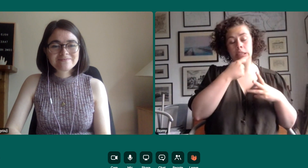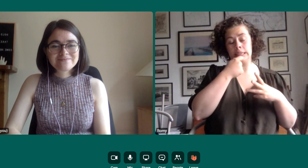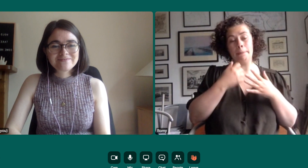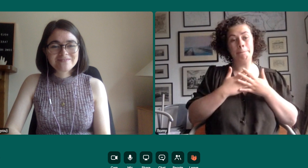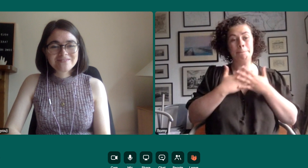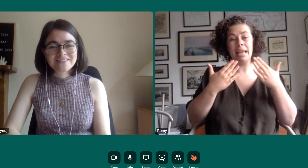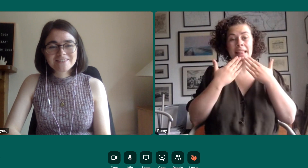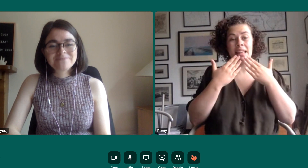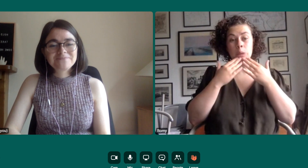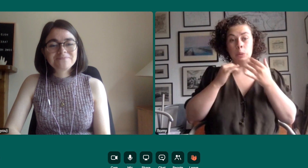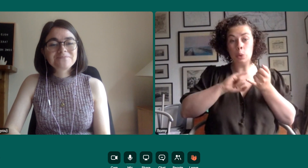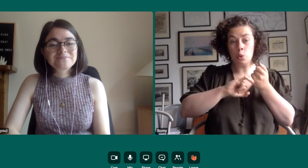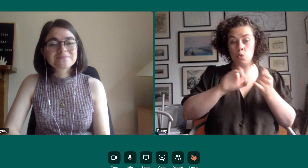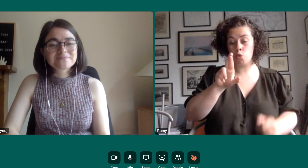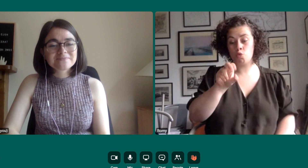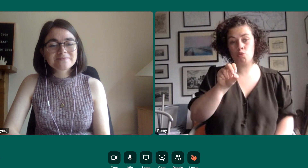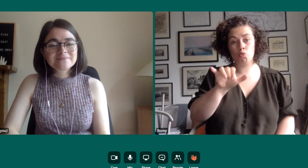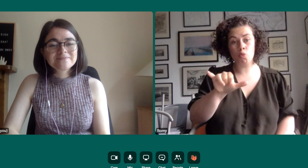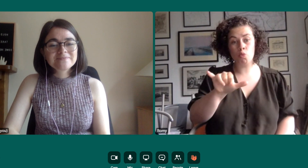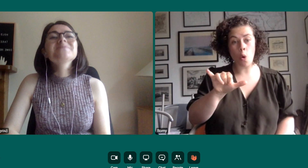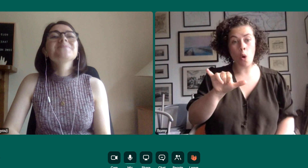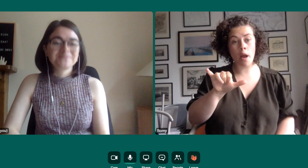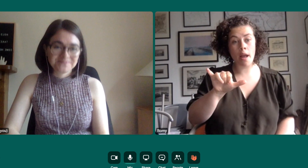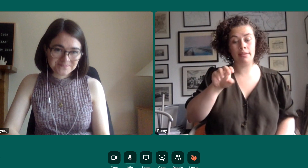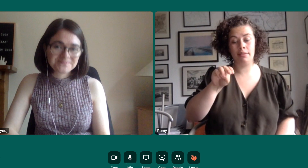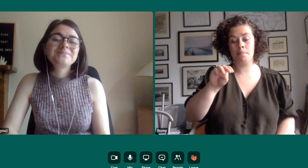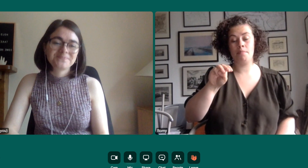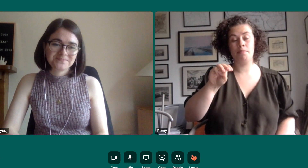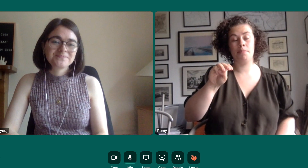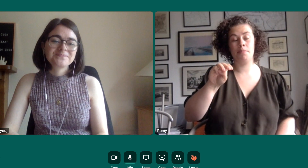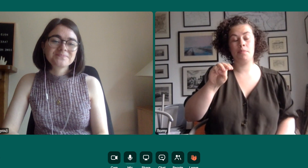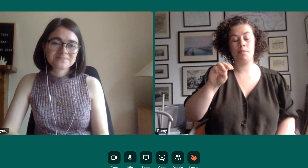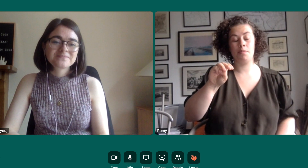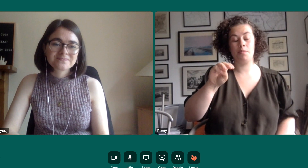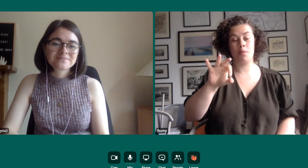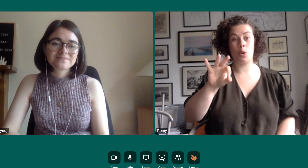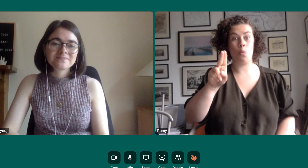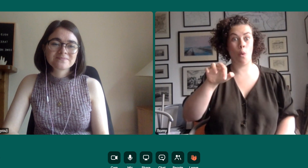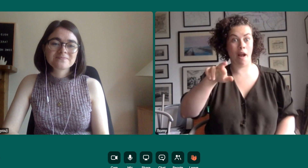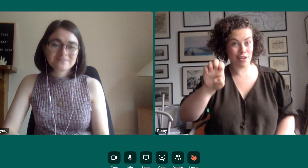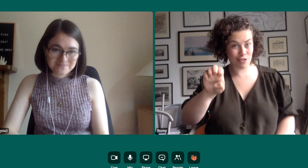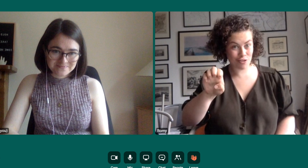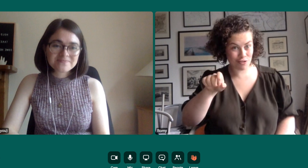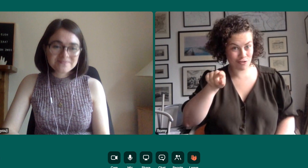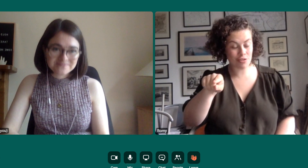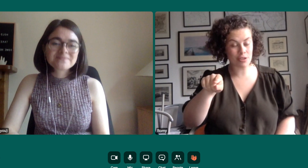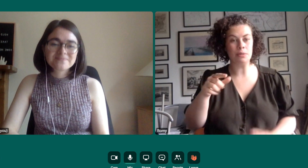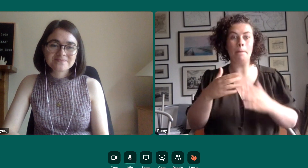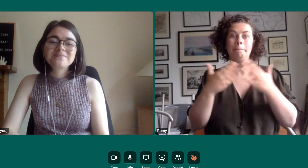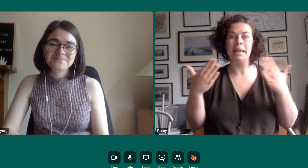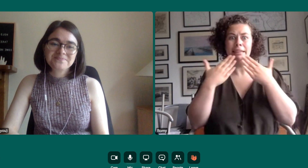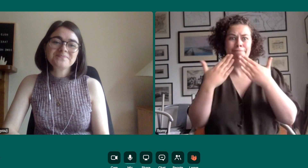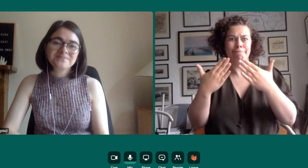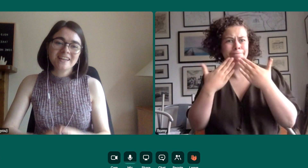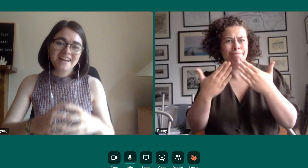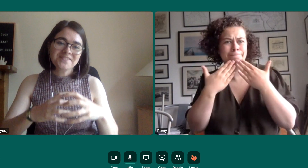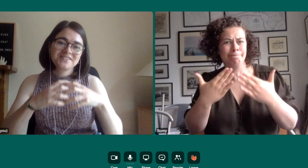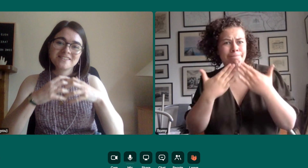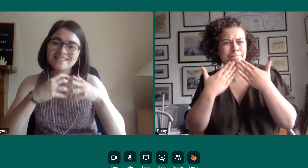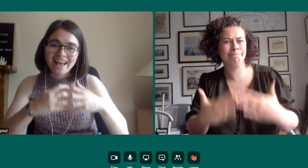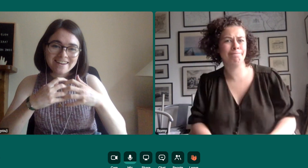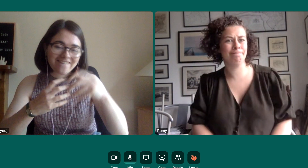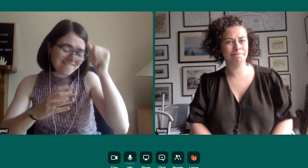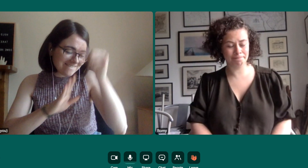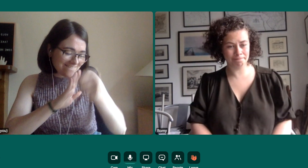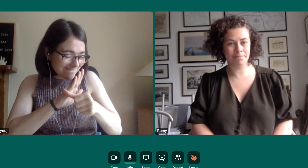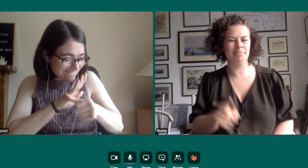our technical support for a few episodes throughout the season. So a big shout out to him. Our technical genius. A massive token